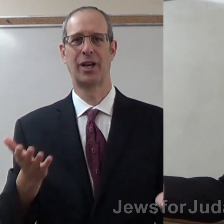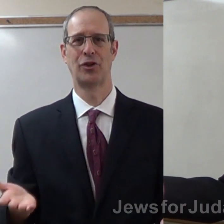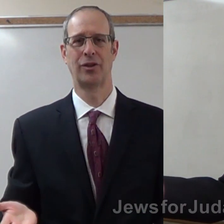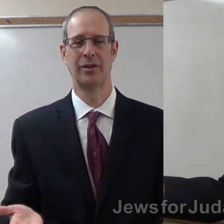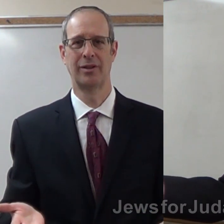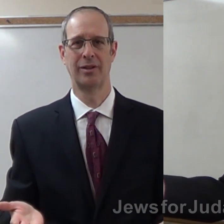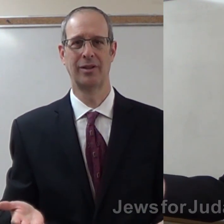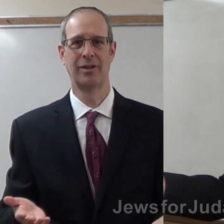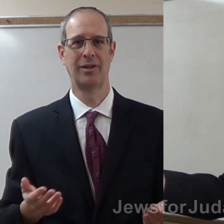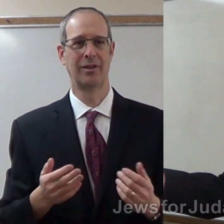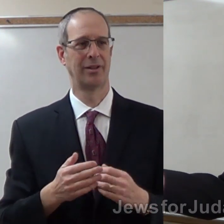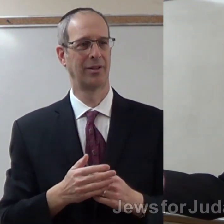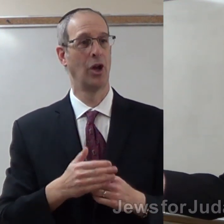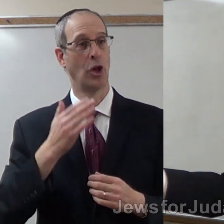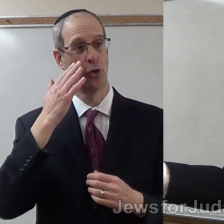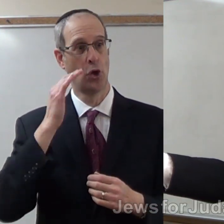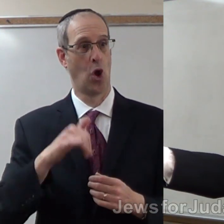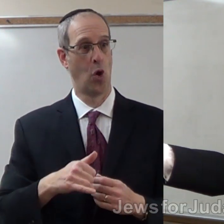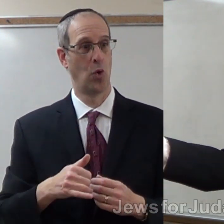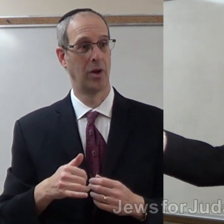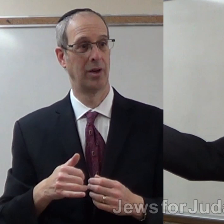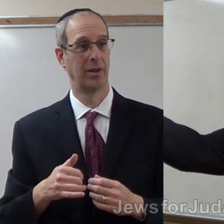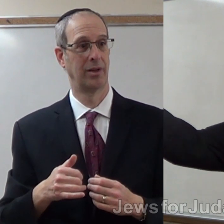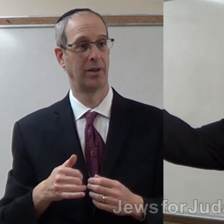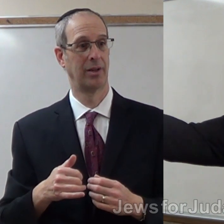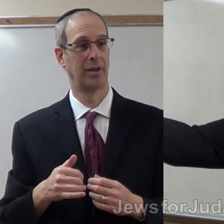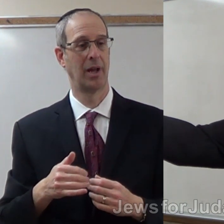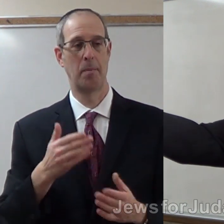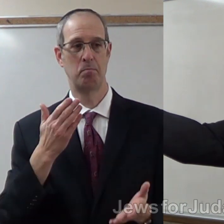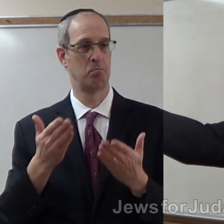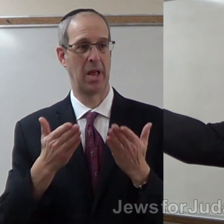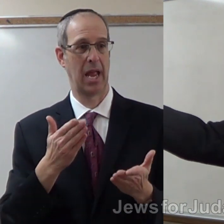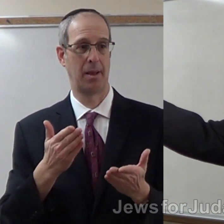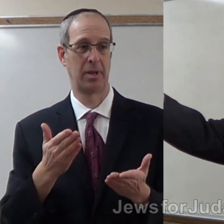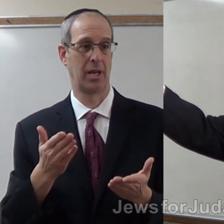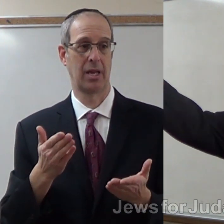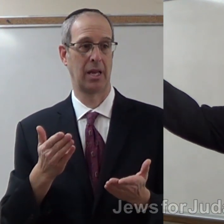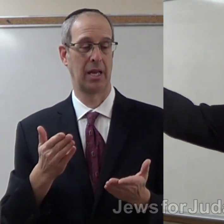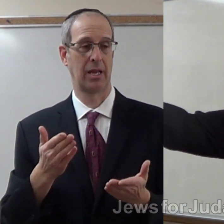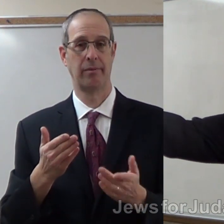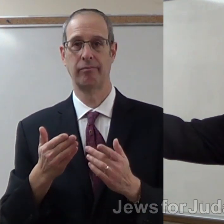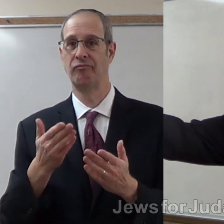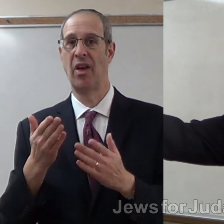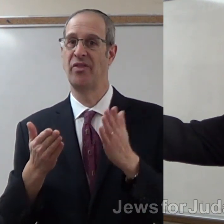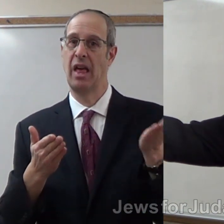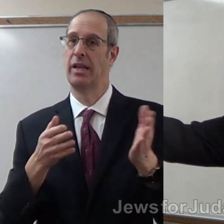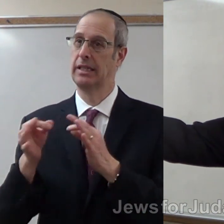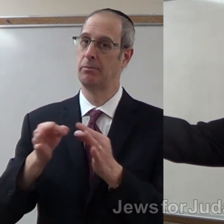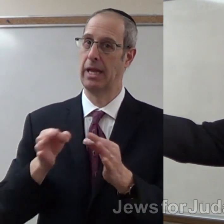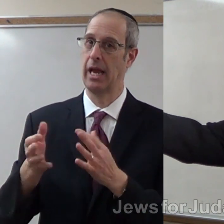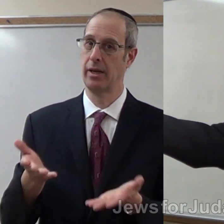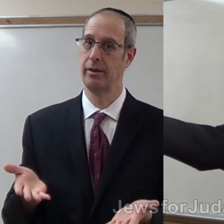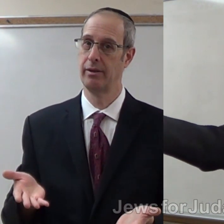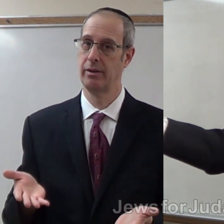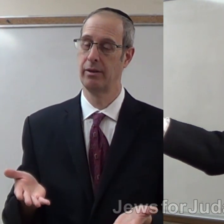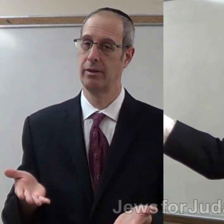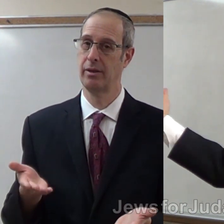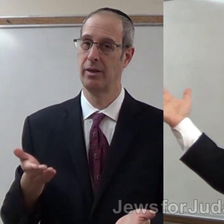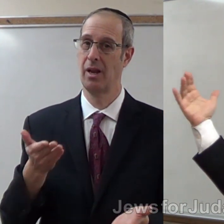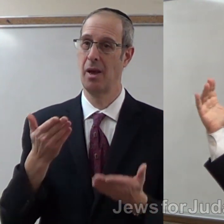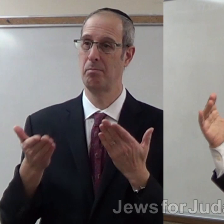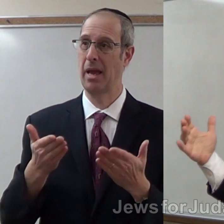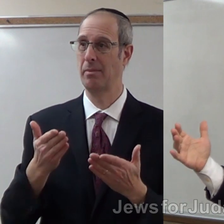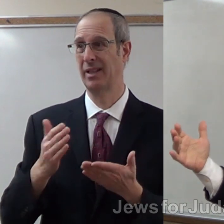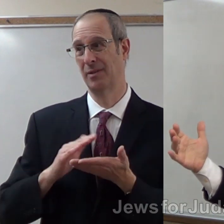conversation. And you know what? They'll probably be able to explain what happened, or maybe they'll